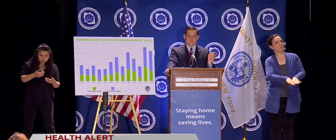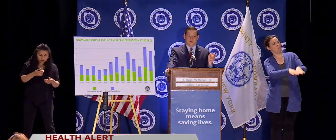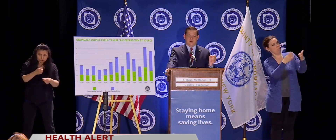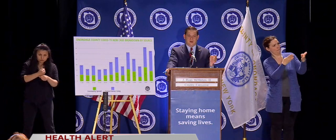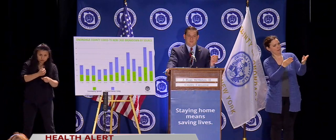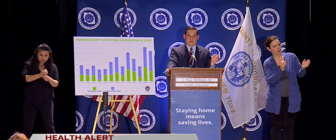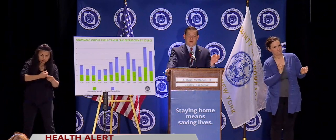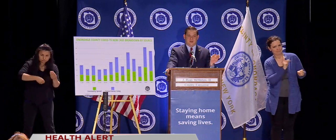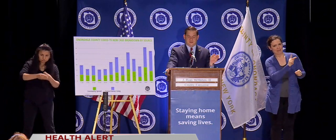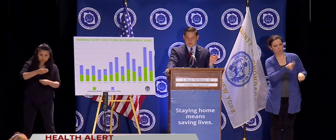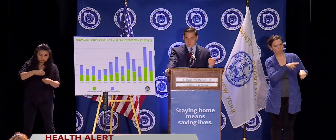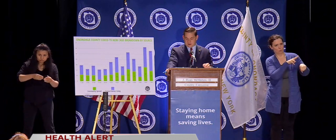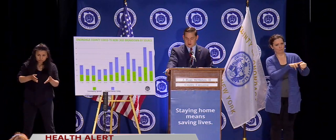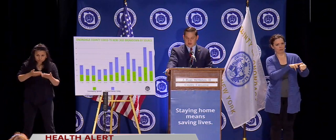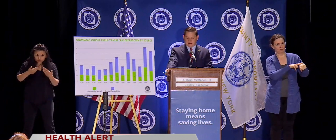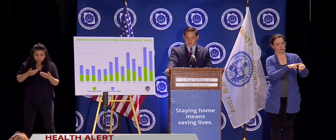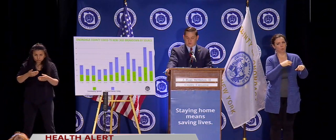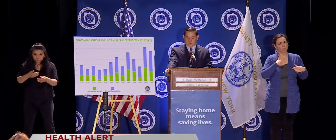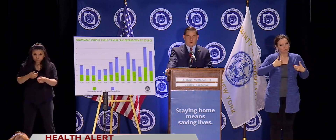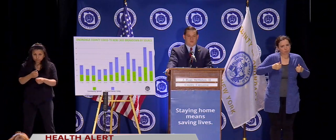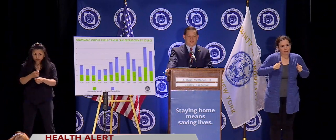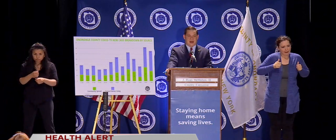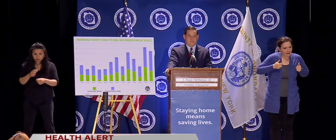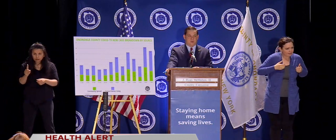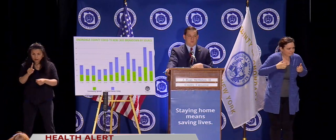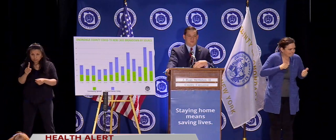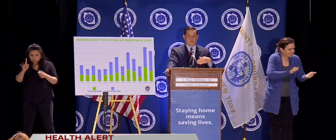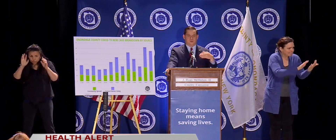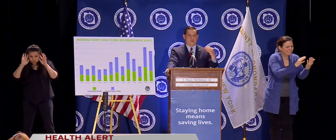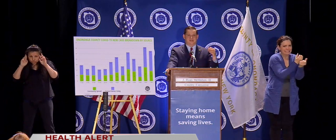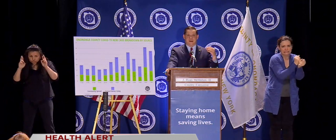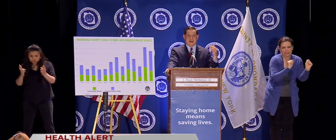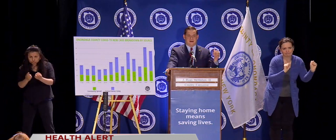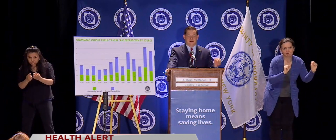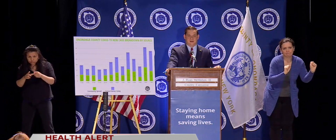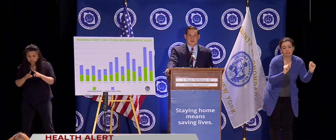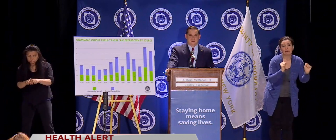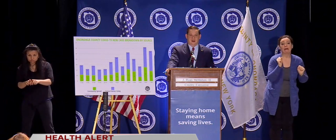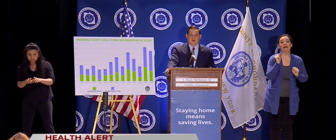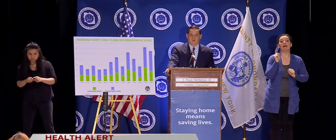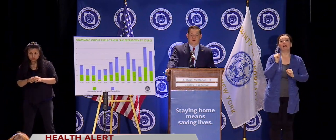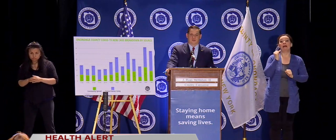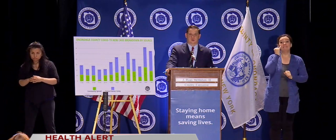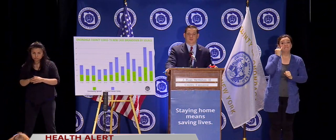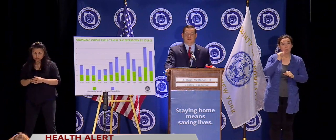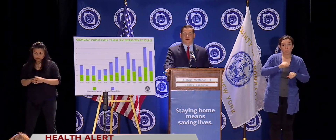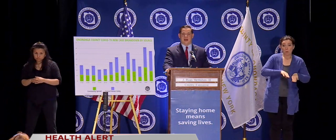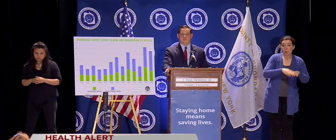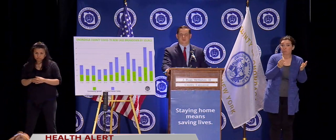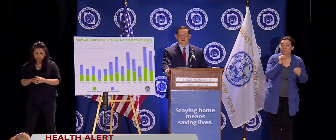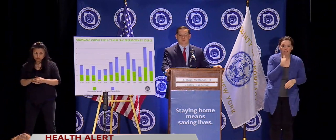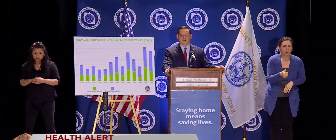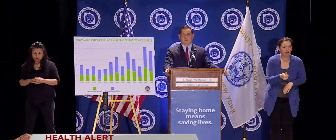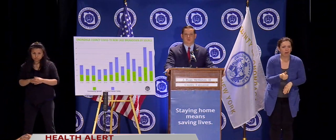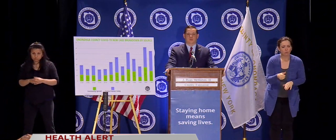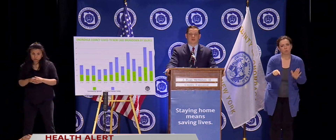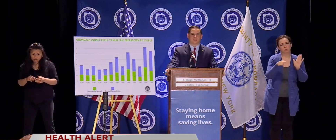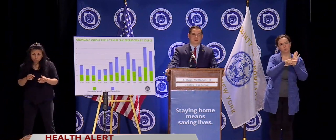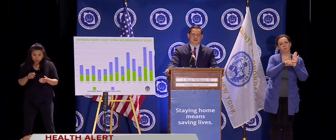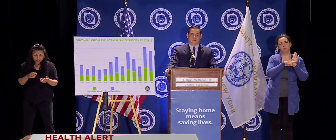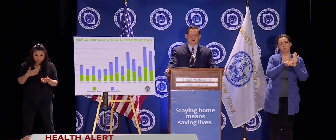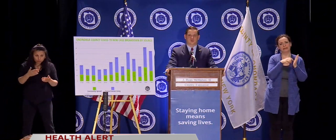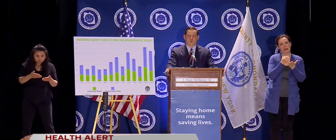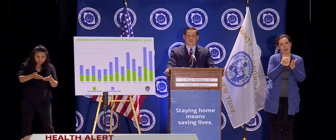way, because our negative growth won't stop. It just won't be as bad. Once the restart happens, those payments won't